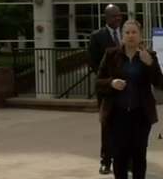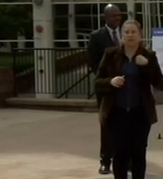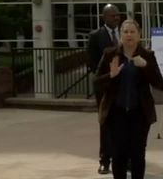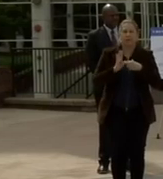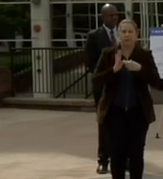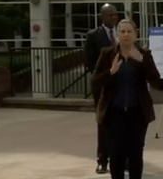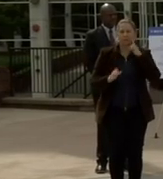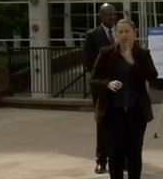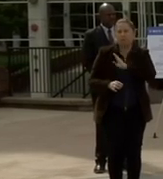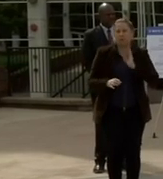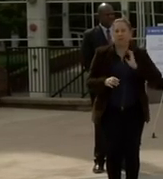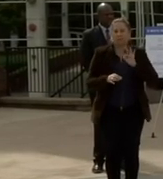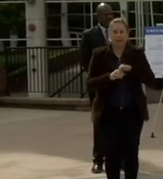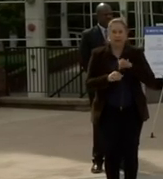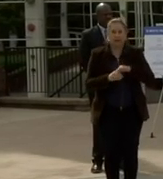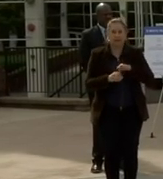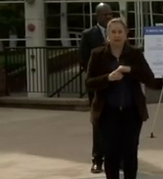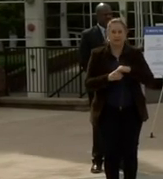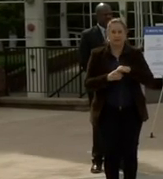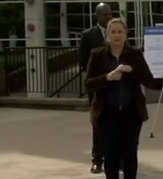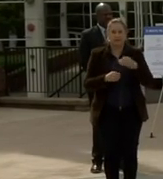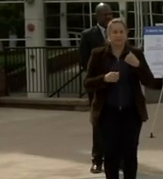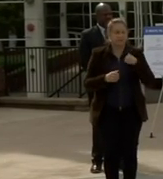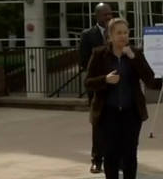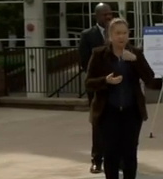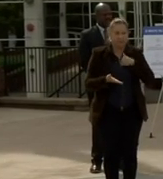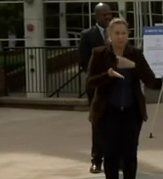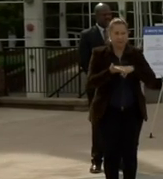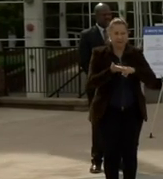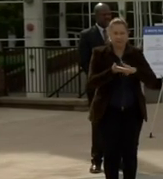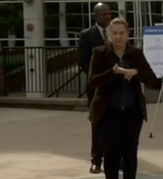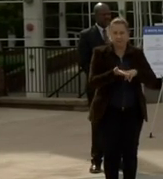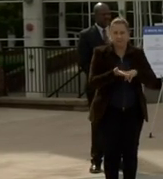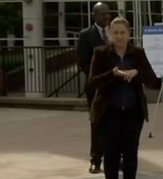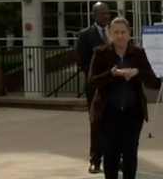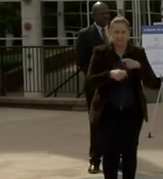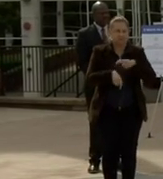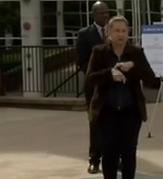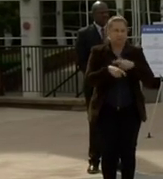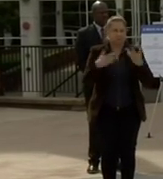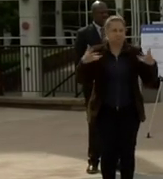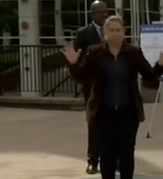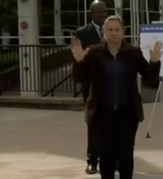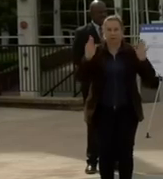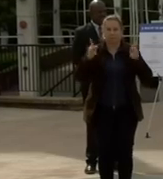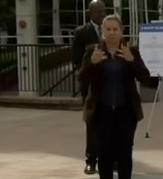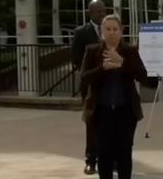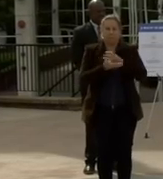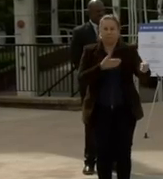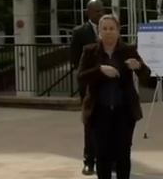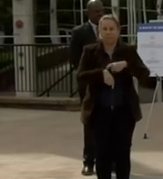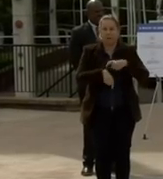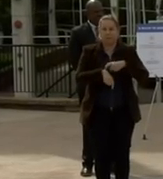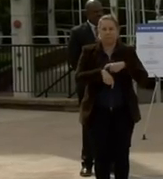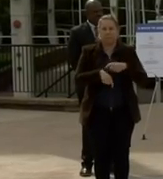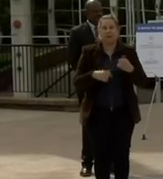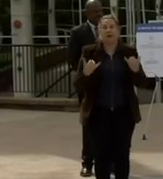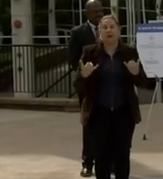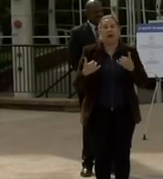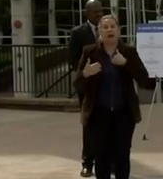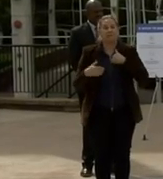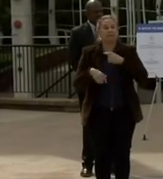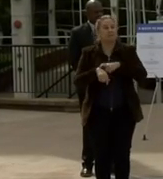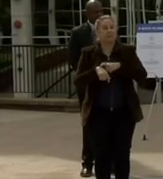with respect to the special election is the challenge period, and that ends on Monday. Incident in your office, does that mean